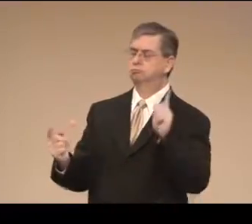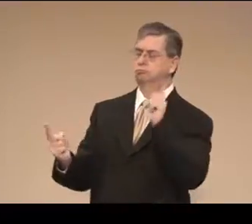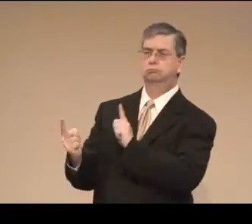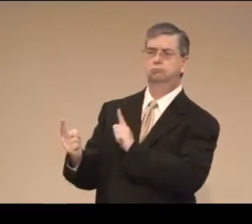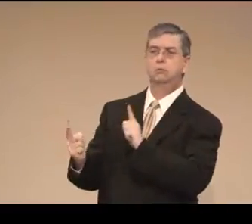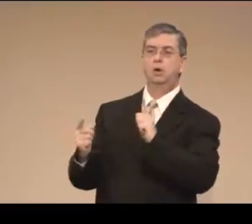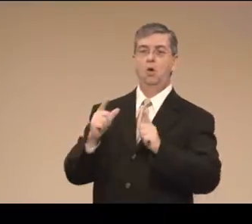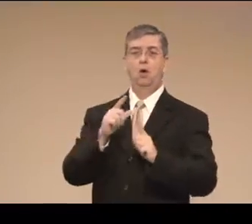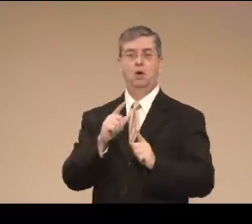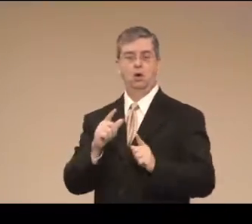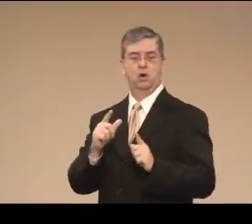Wow.